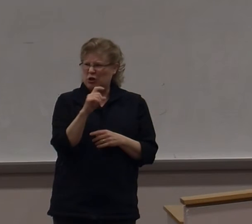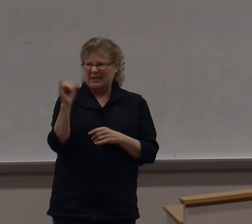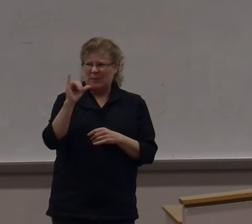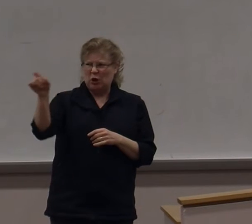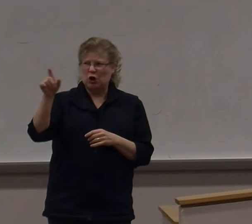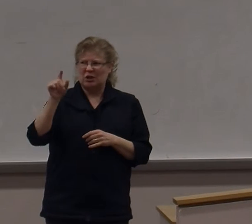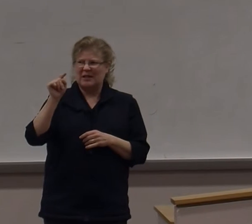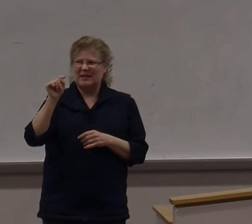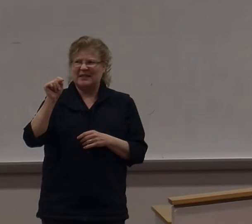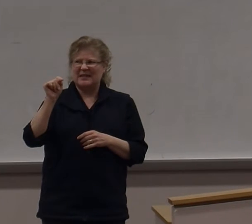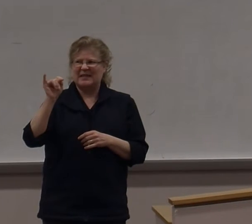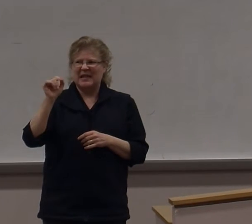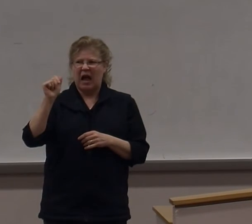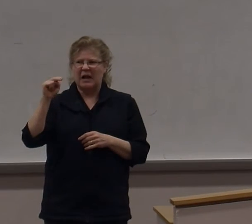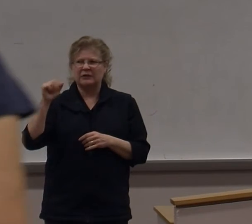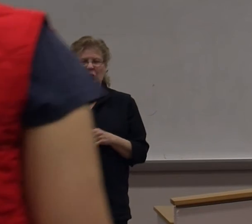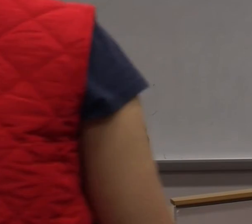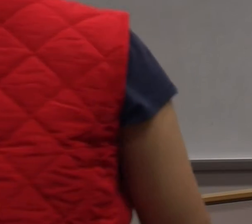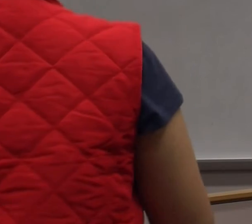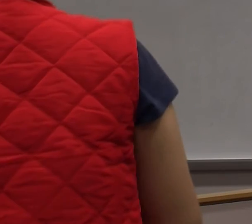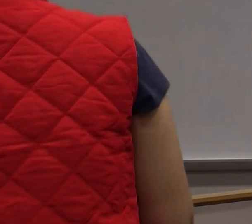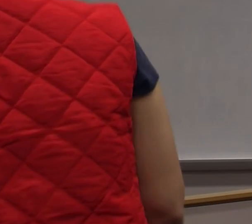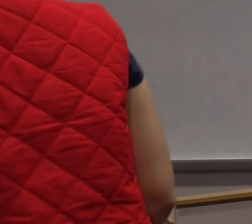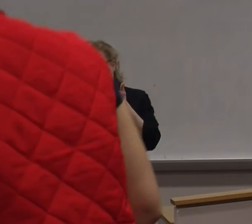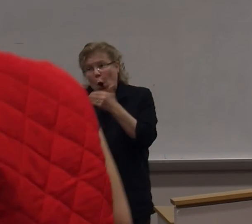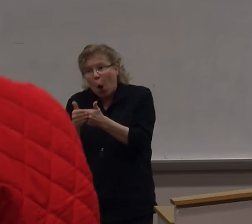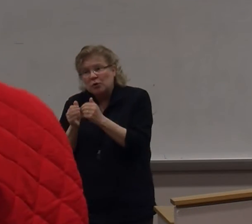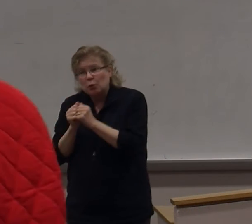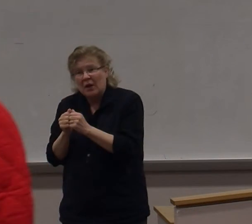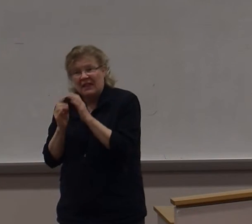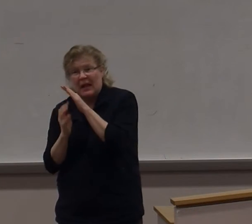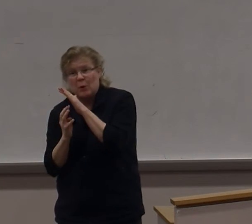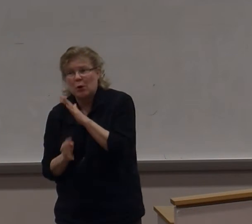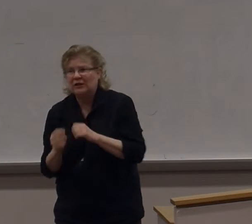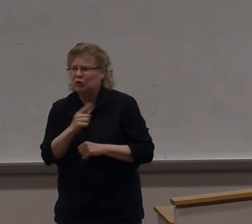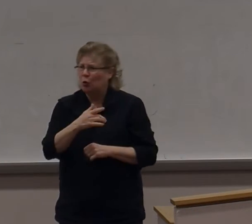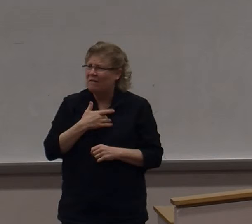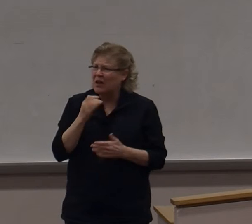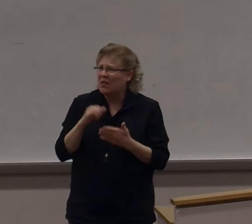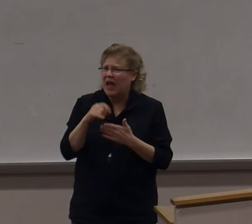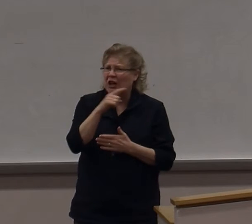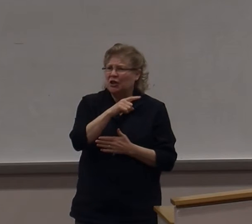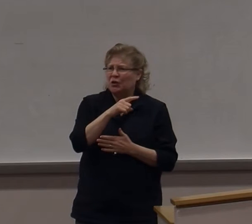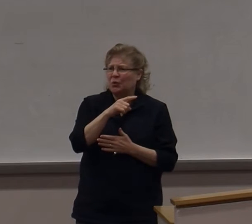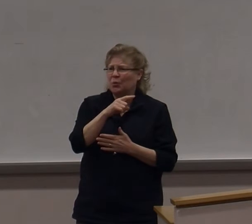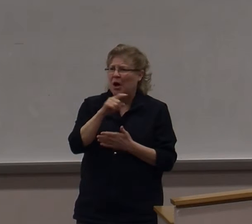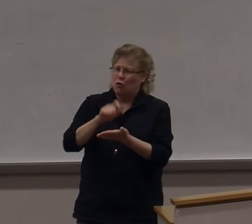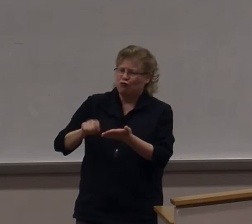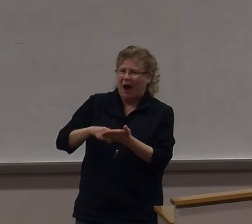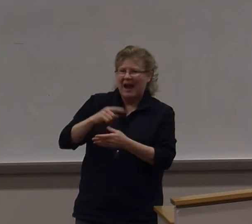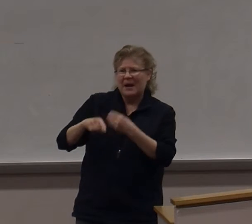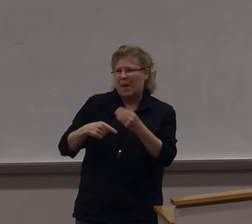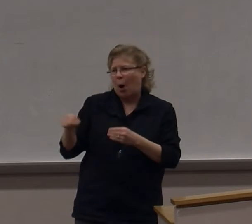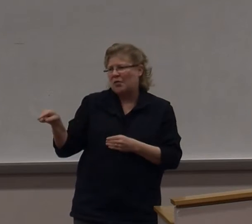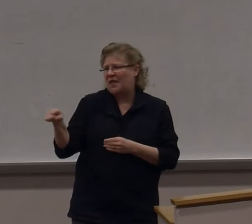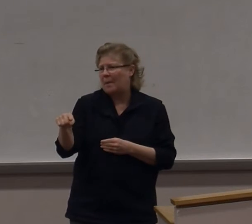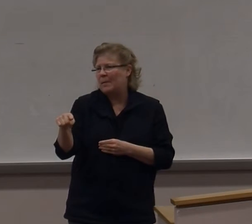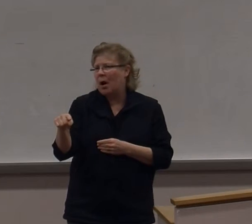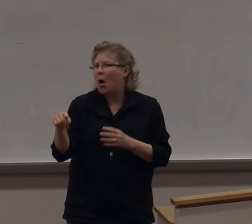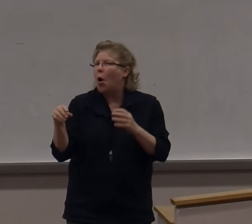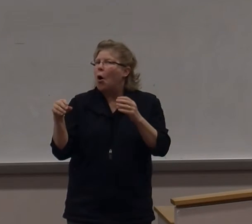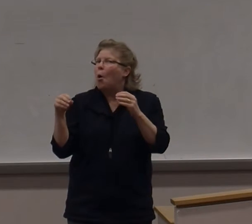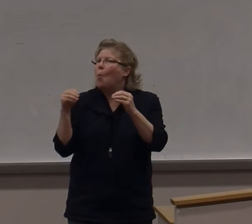so close to these immigrants, do you ever feel like you're characterizing them in a way that more reflects your own personal views rather than